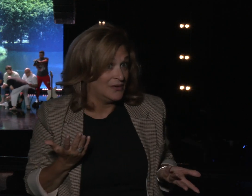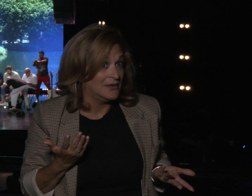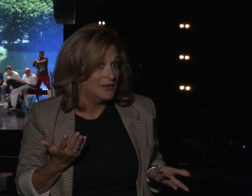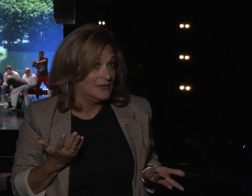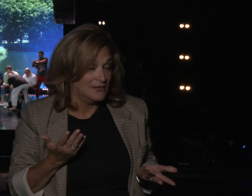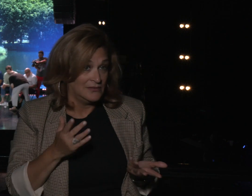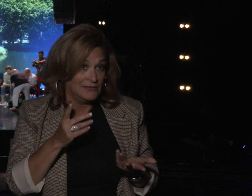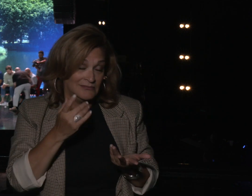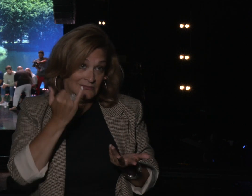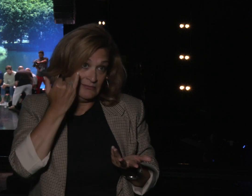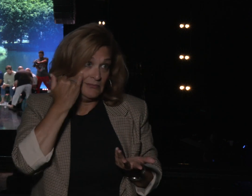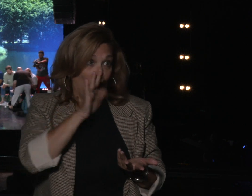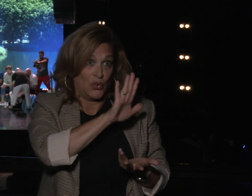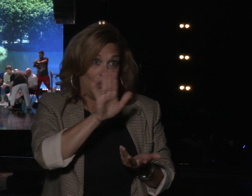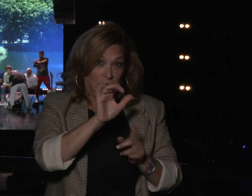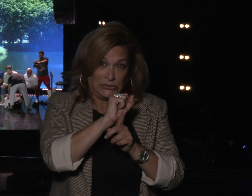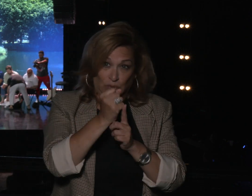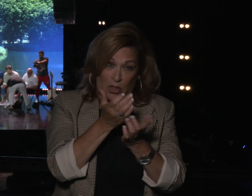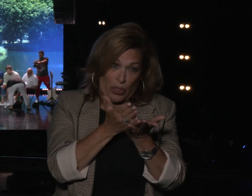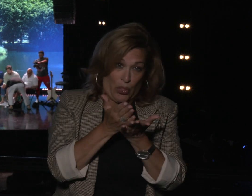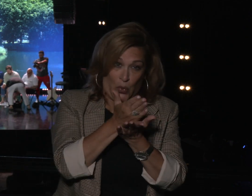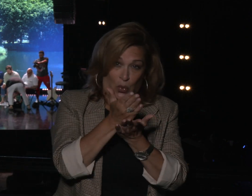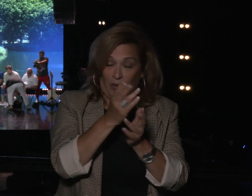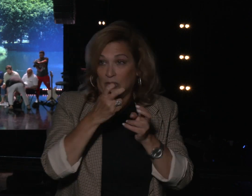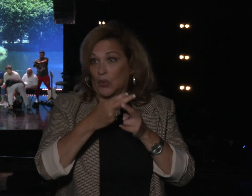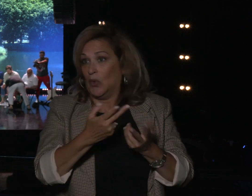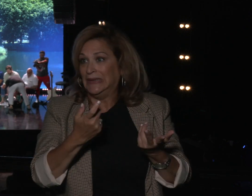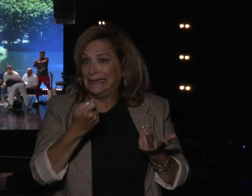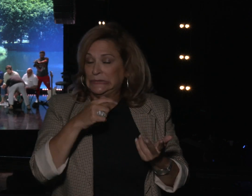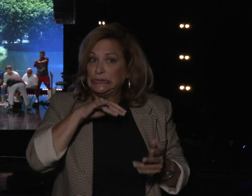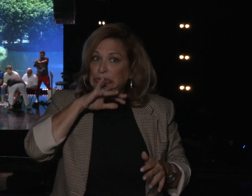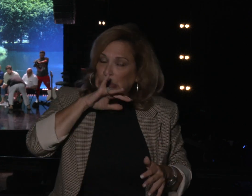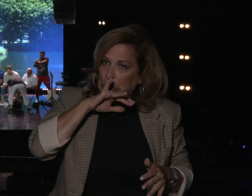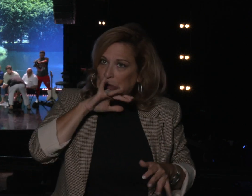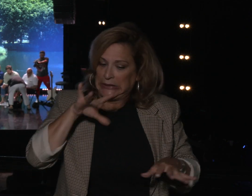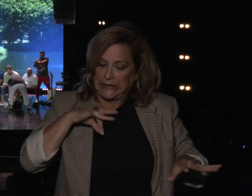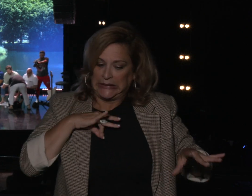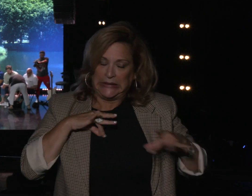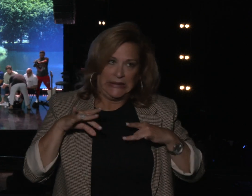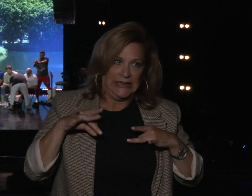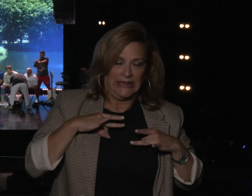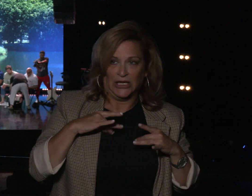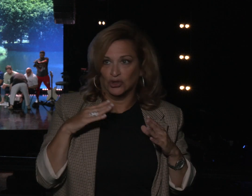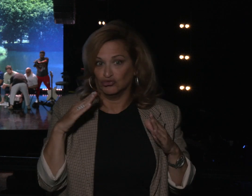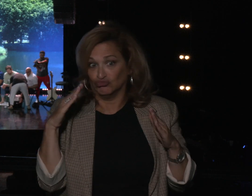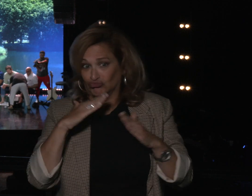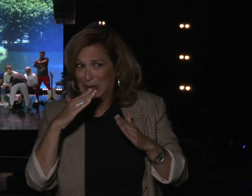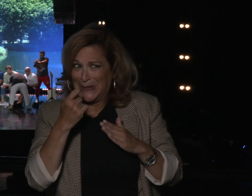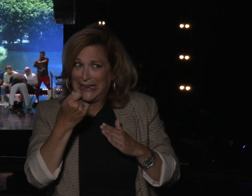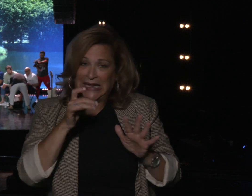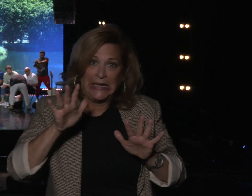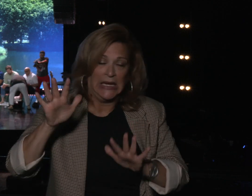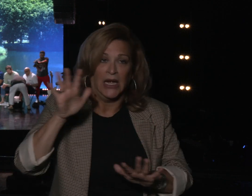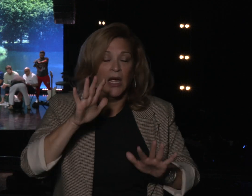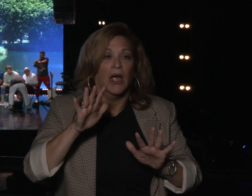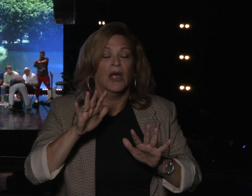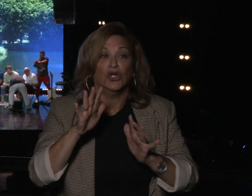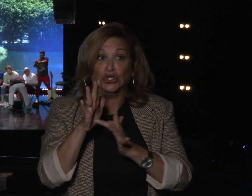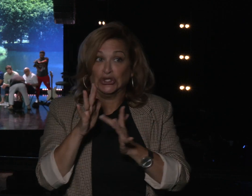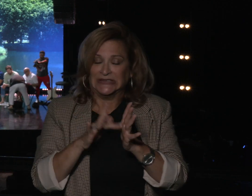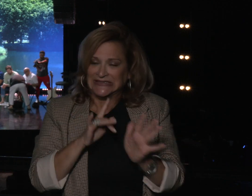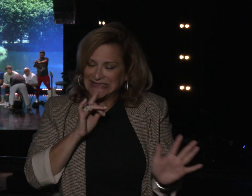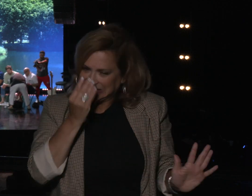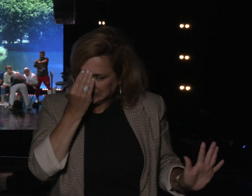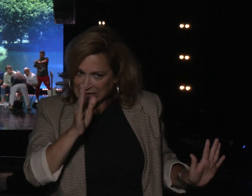go through rough situations, dirty situations. We get ourselves in some trouble. And so he's like, listen, I don't need to give you a